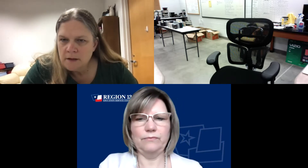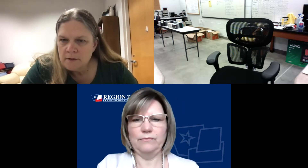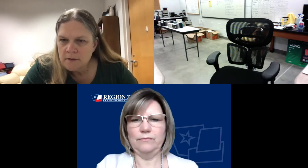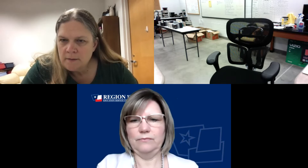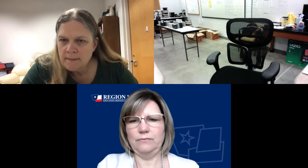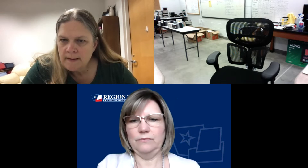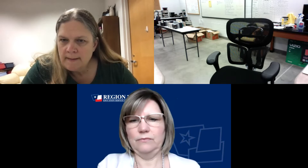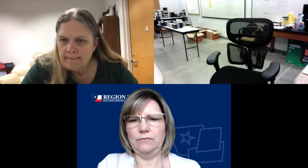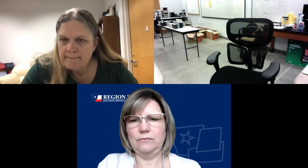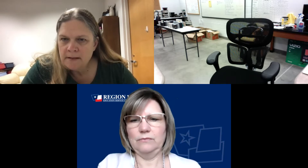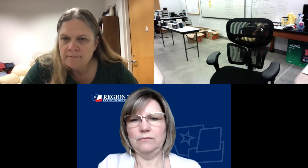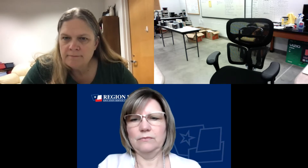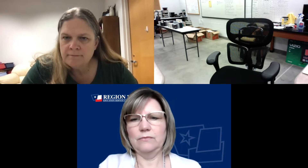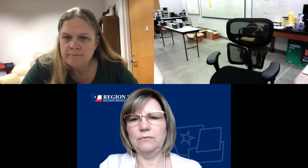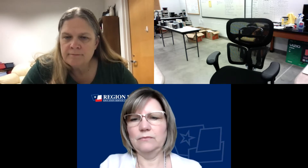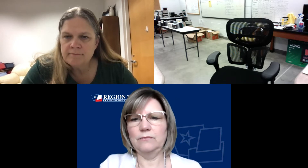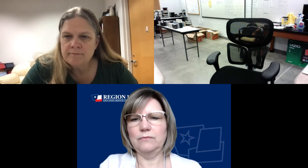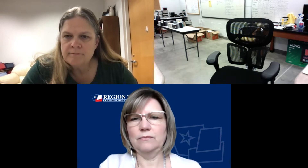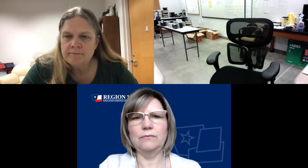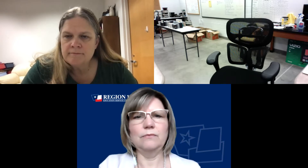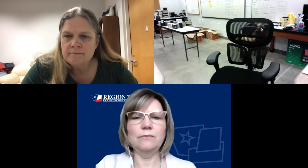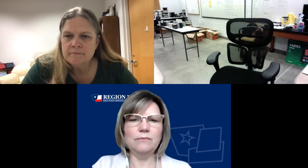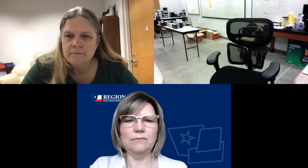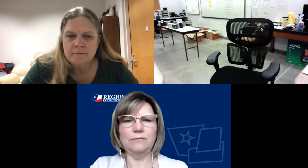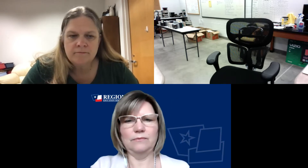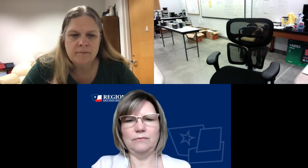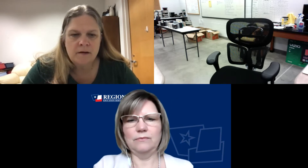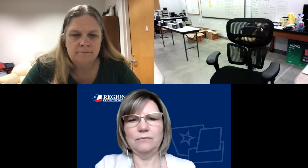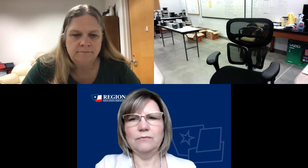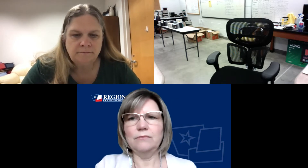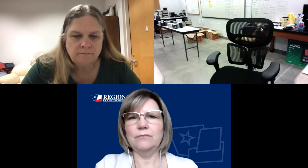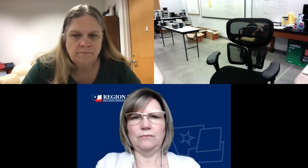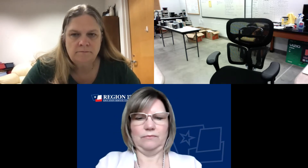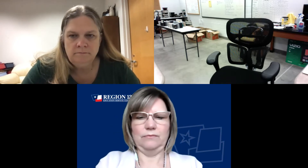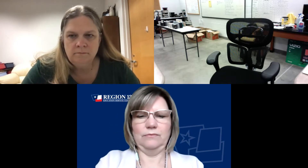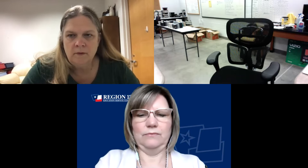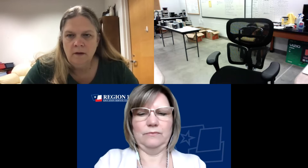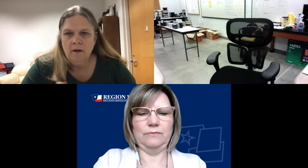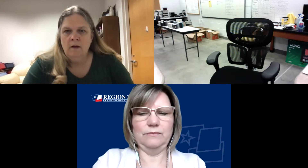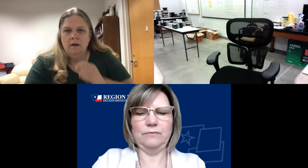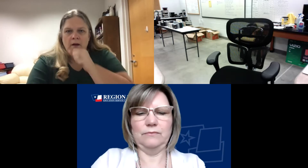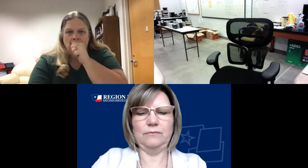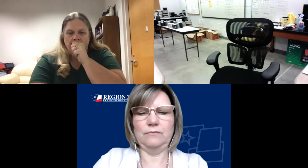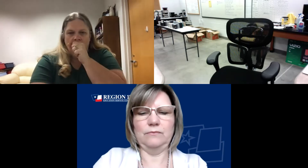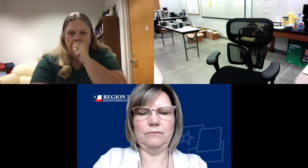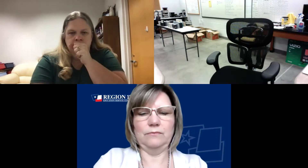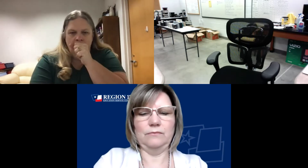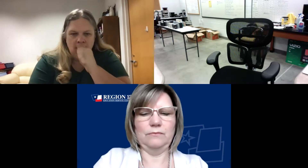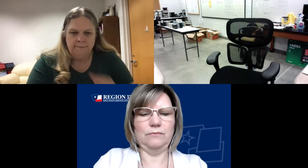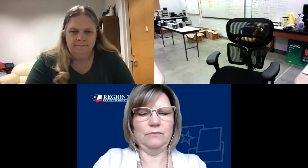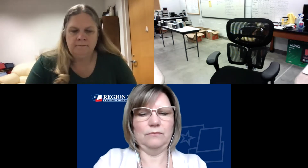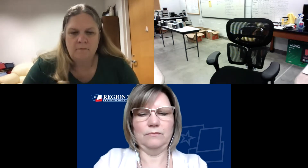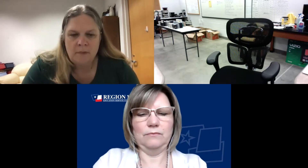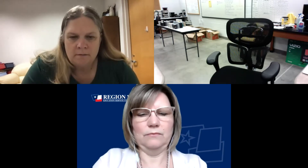and then I will test it from my desk and make sure I Okay, can you wanna hear do it. that right now? Is that what you're gonna do? Yeah. I'm